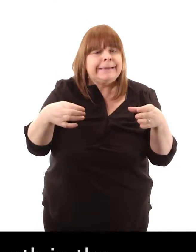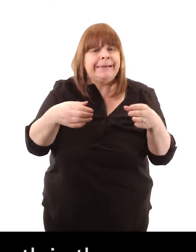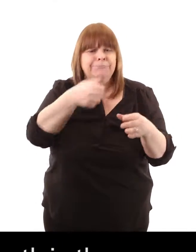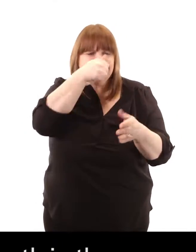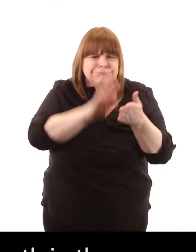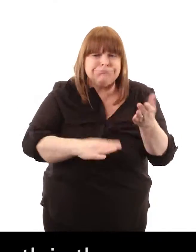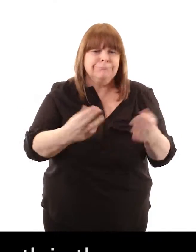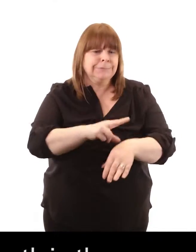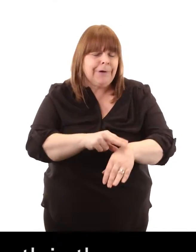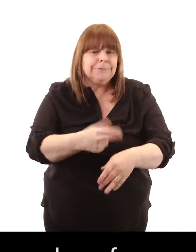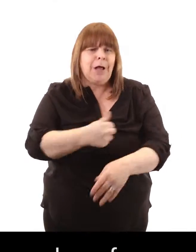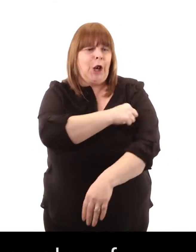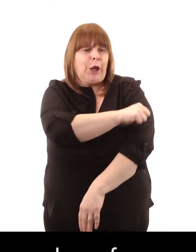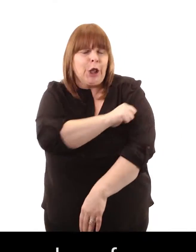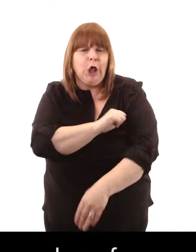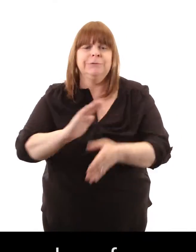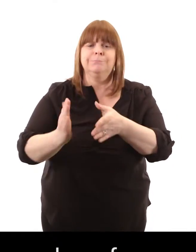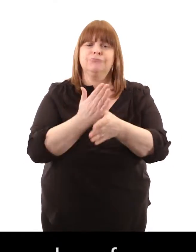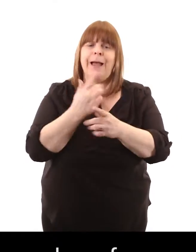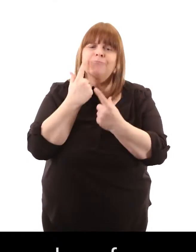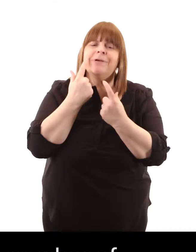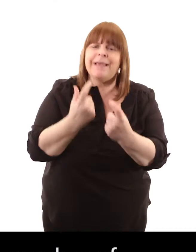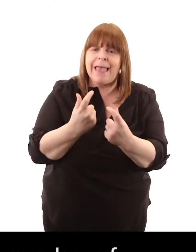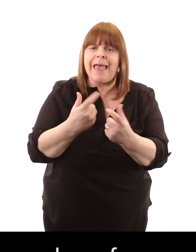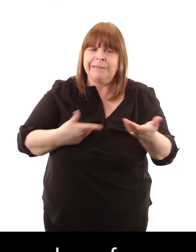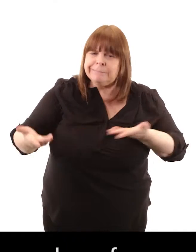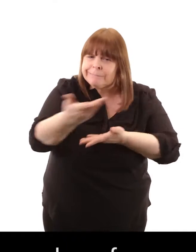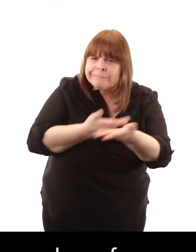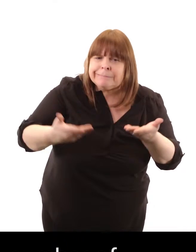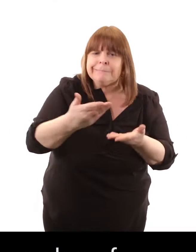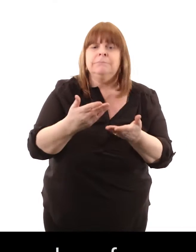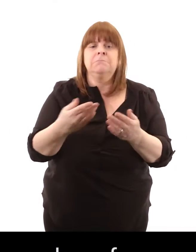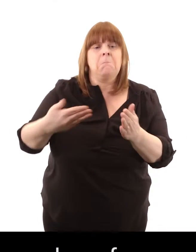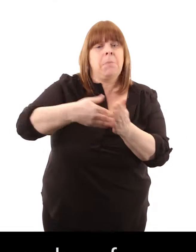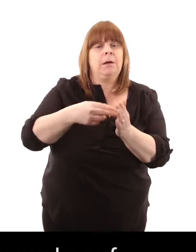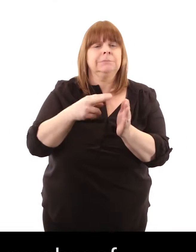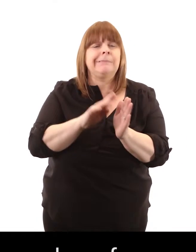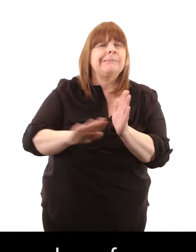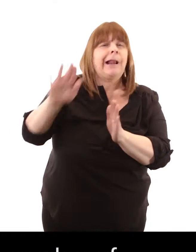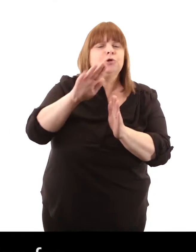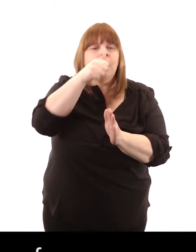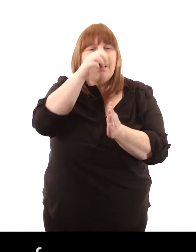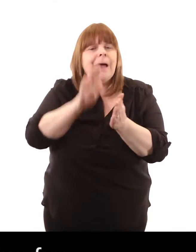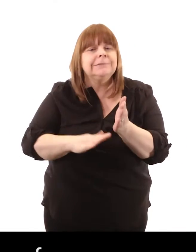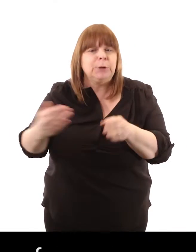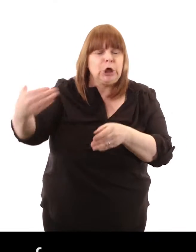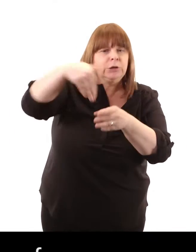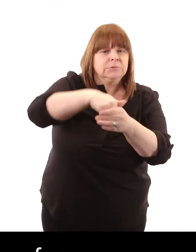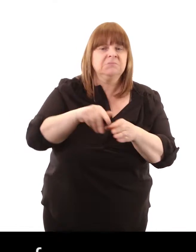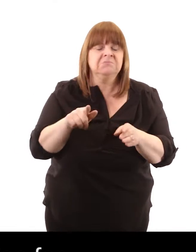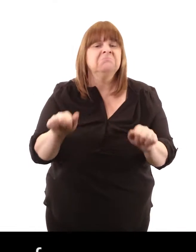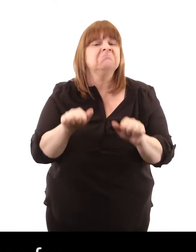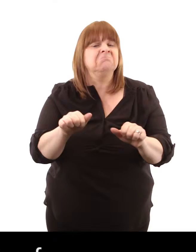and in primary care. They've been reviewed by a number of national experts and we think they provide the